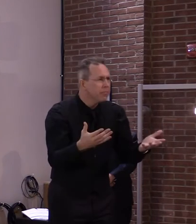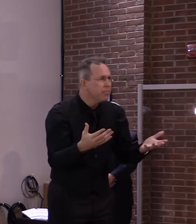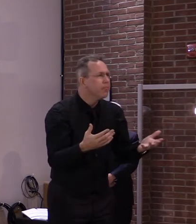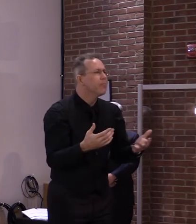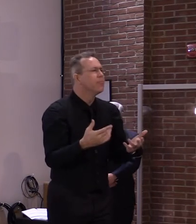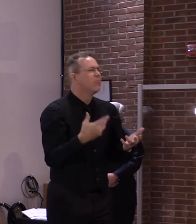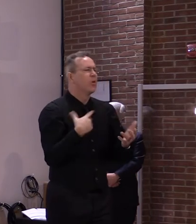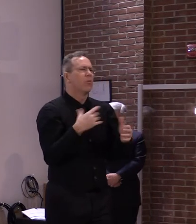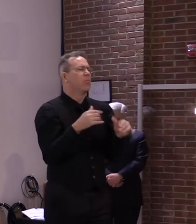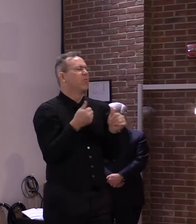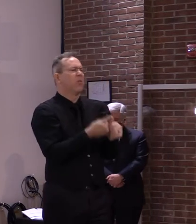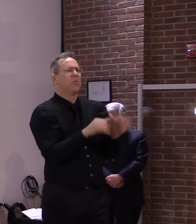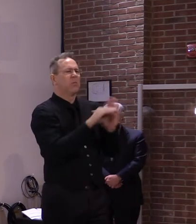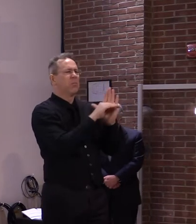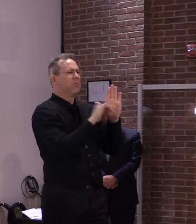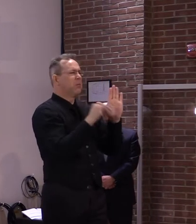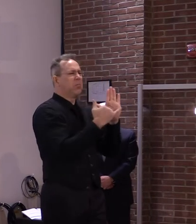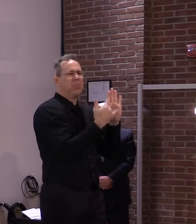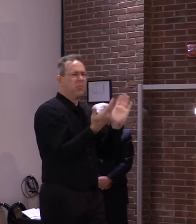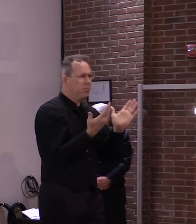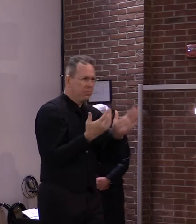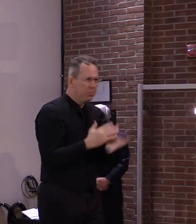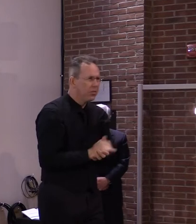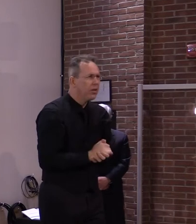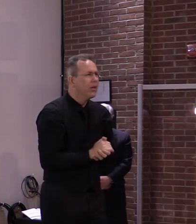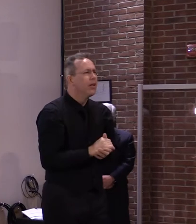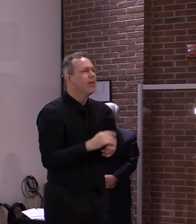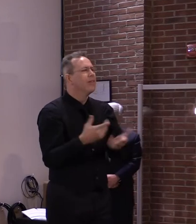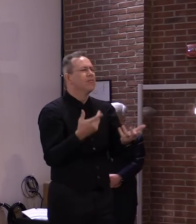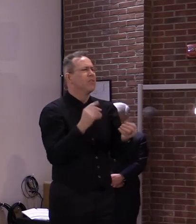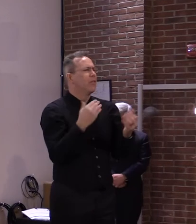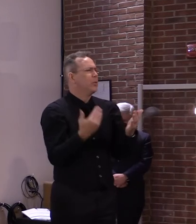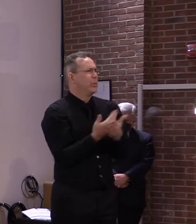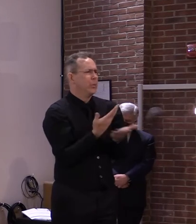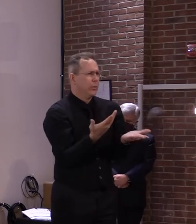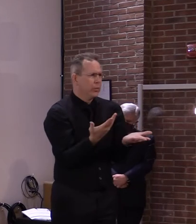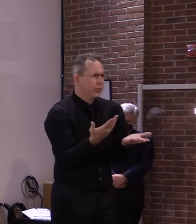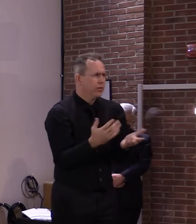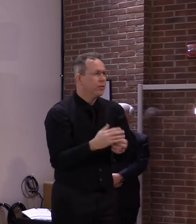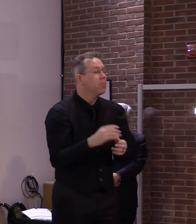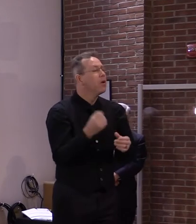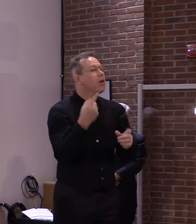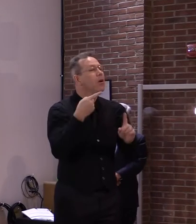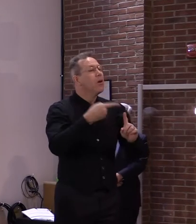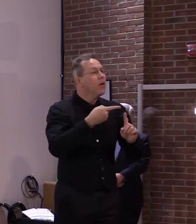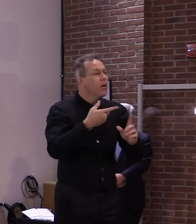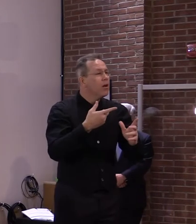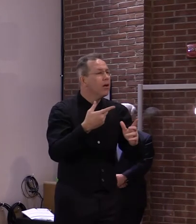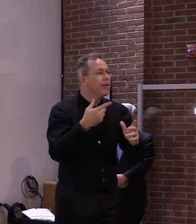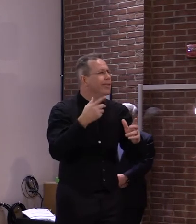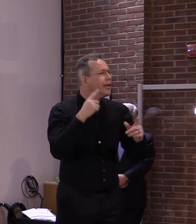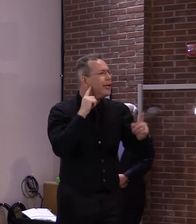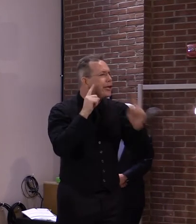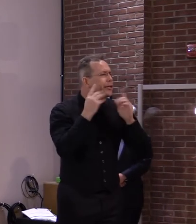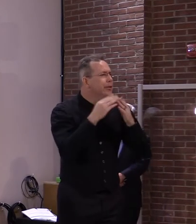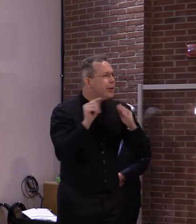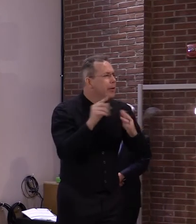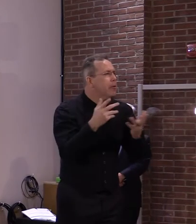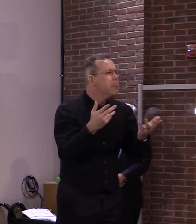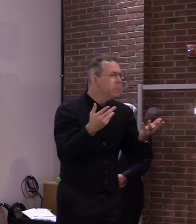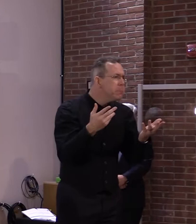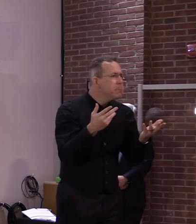to change the thing that a lot of people are talking about with a little science behind it but not